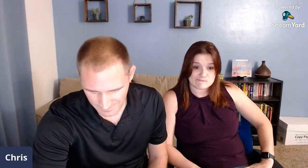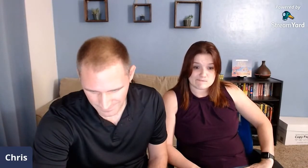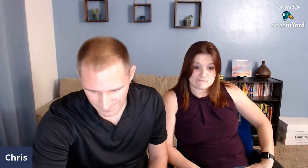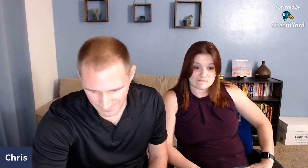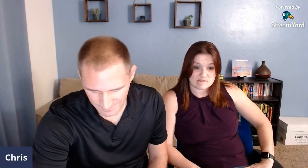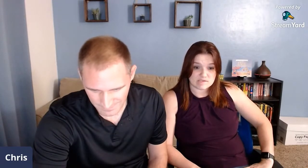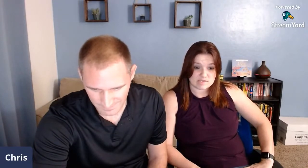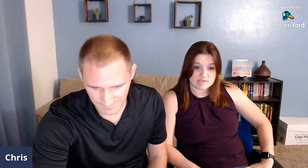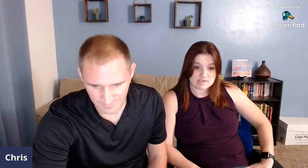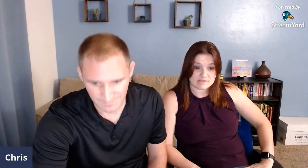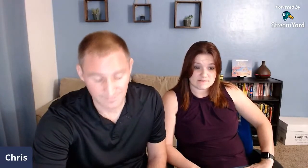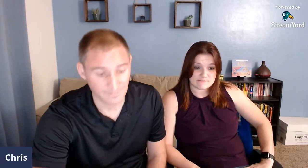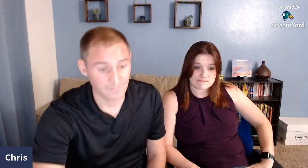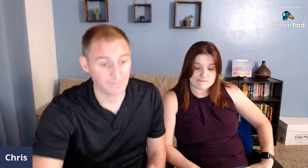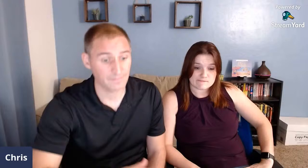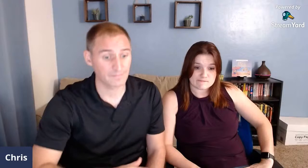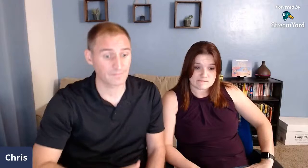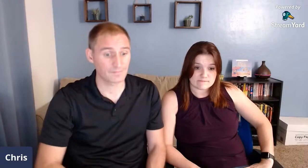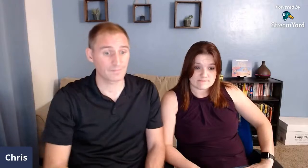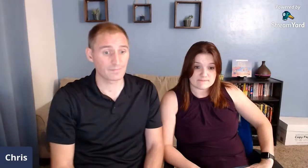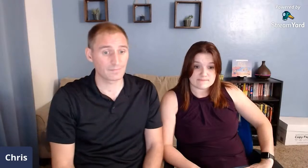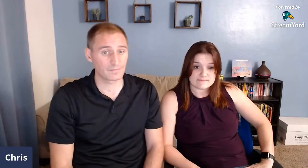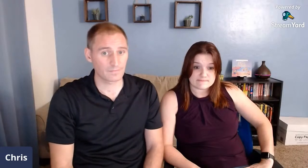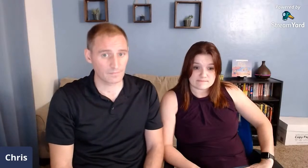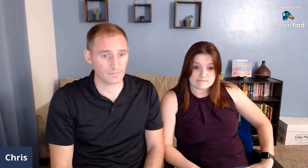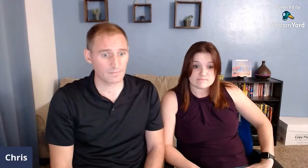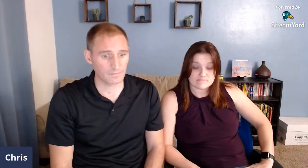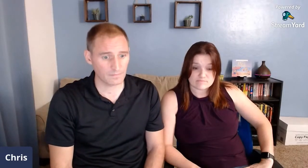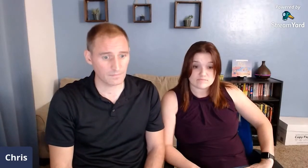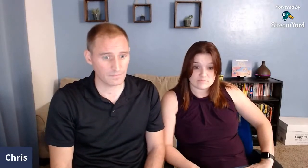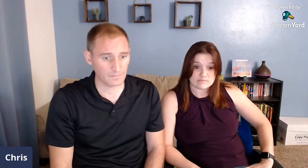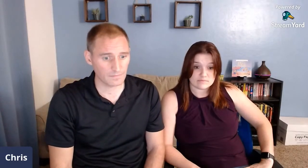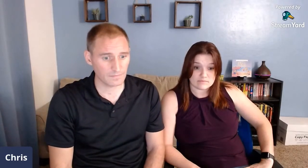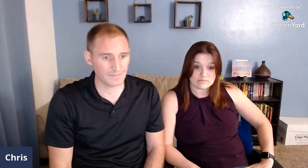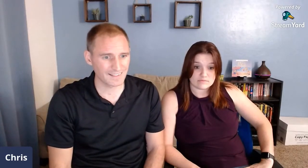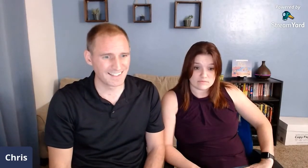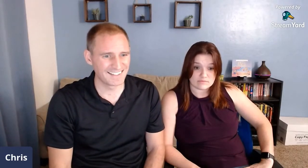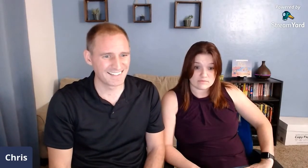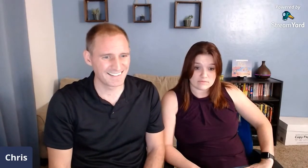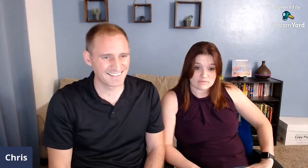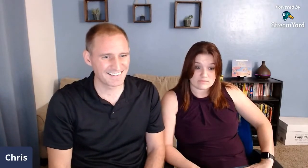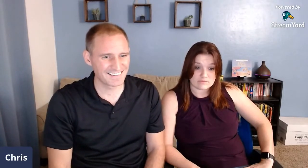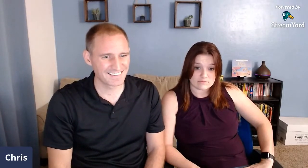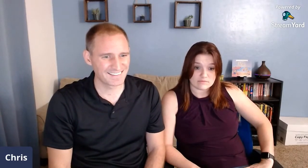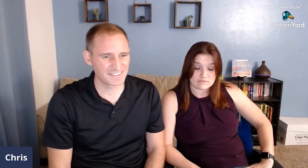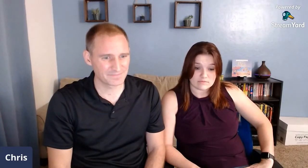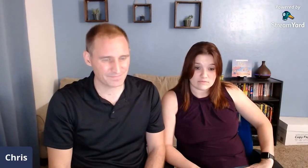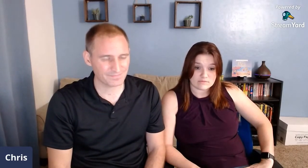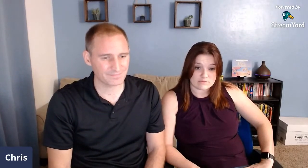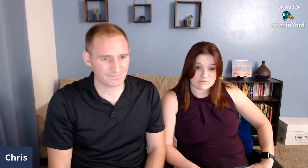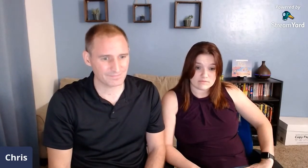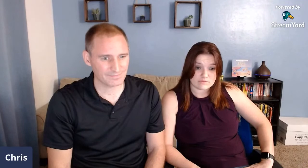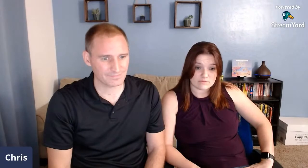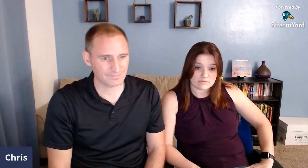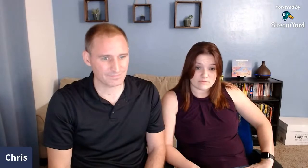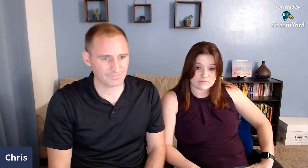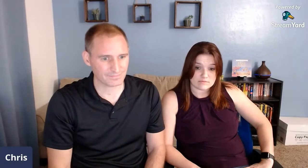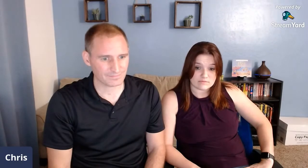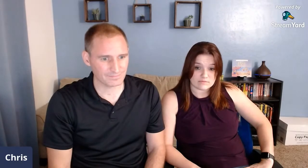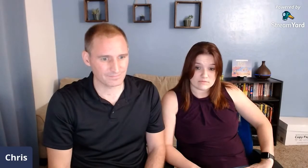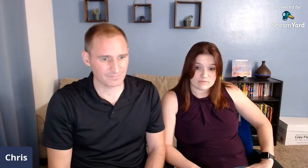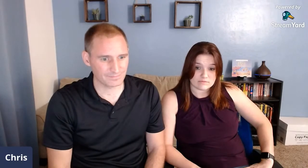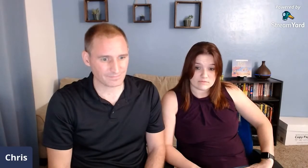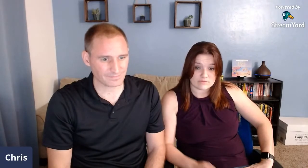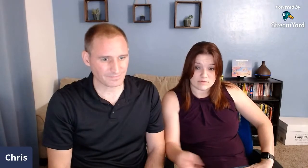be happy to either do it like sometime, like now after a session, or I would also be happy